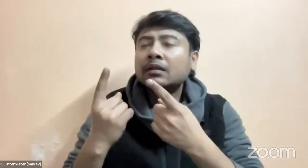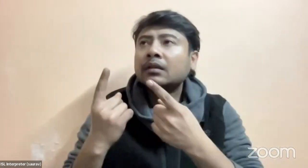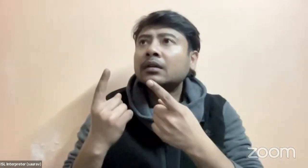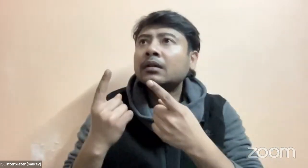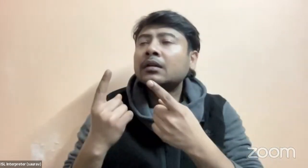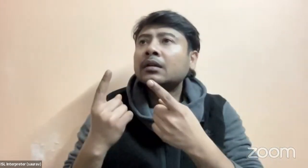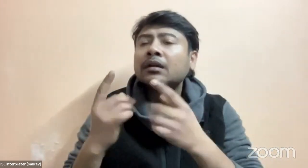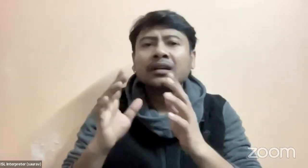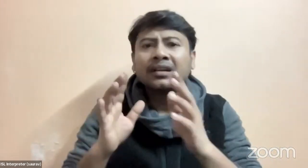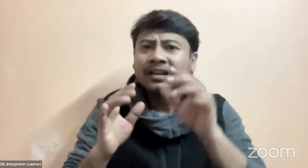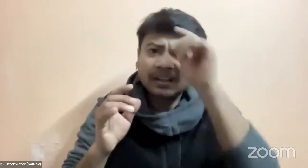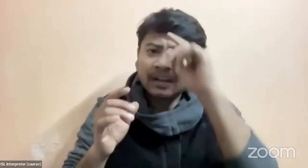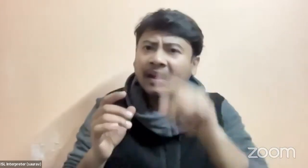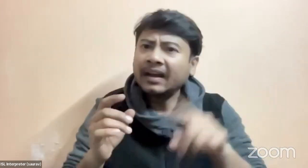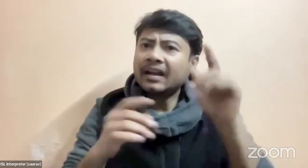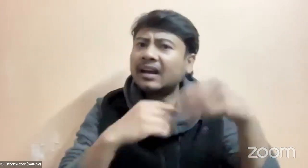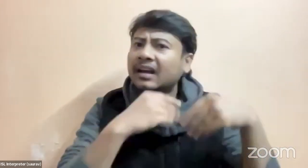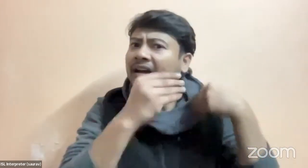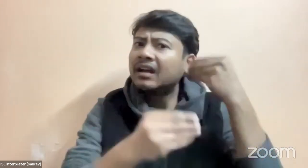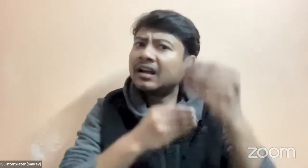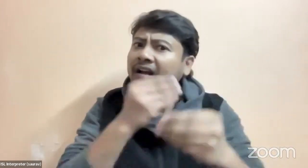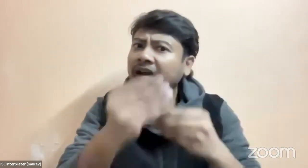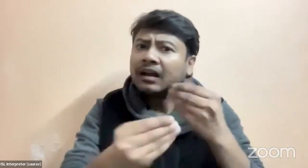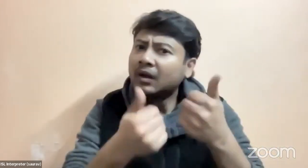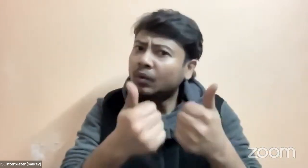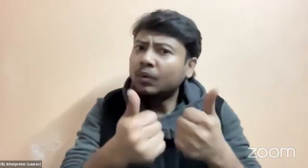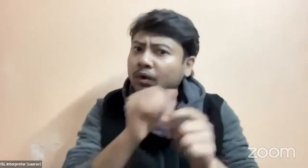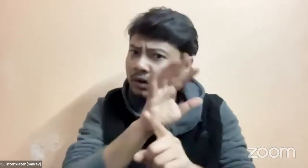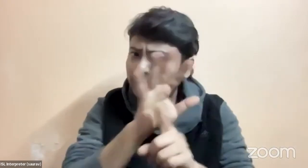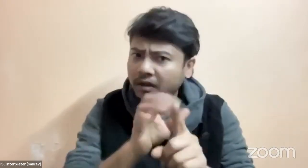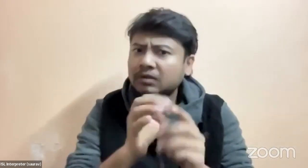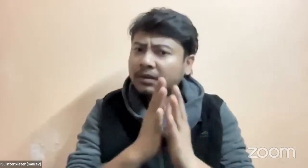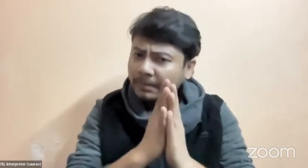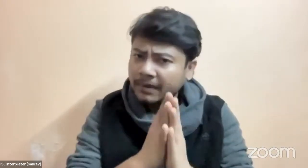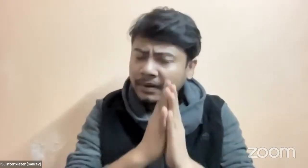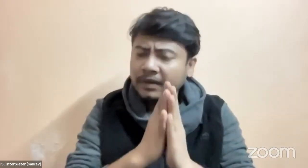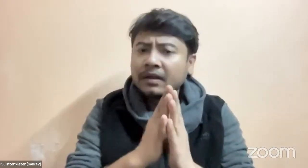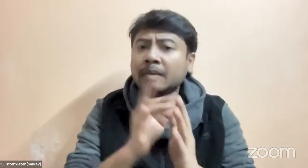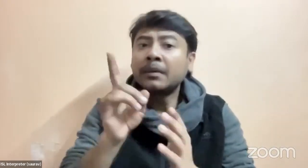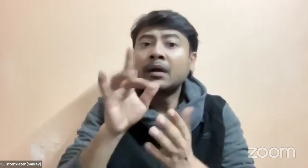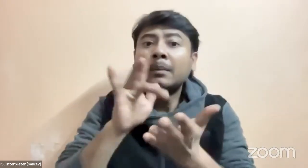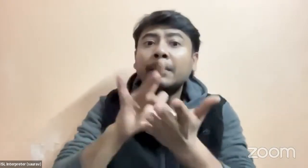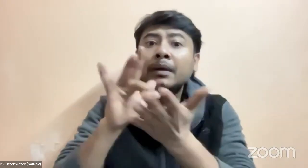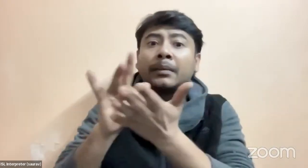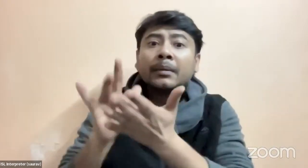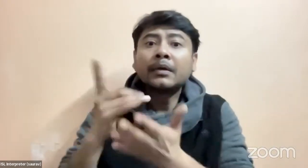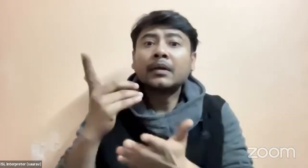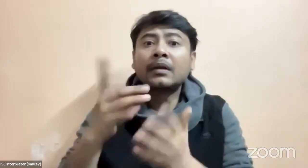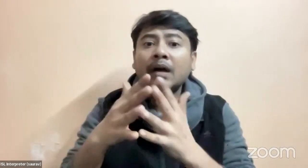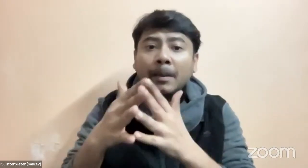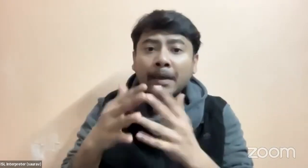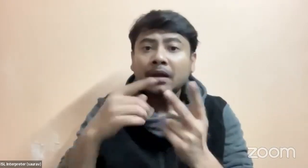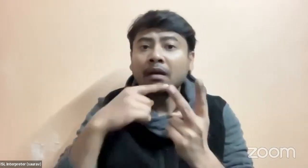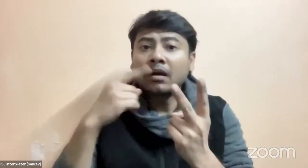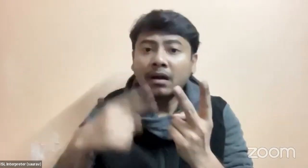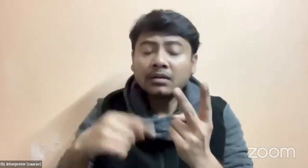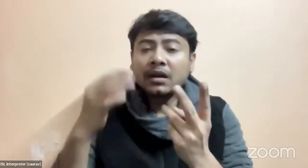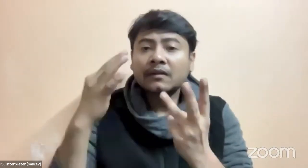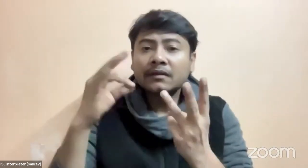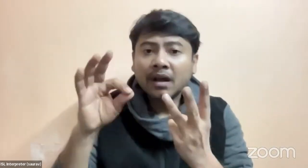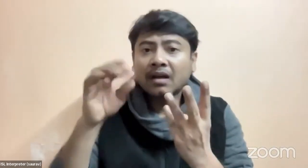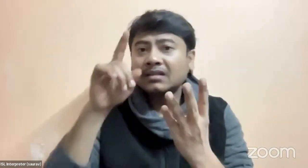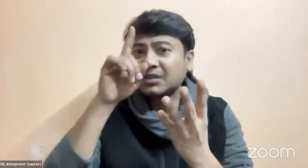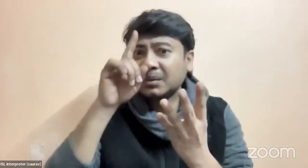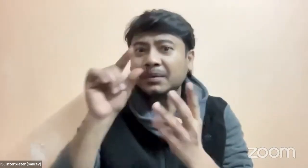Western countries, let it be America, Australia, Russia, England, UK, France, Germany, all of